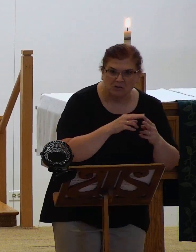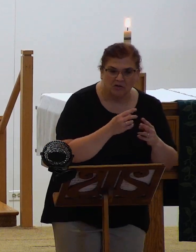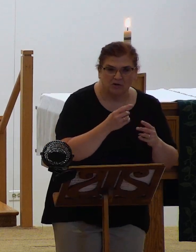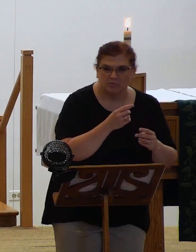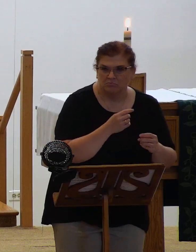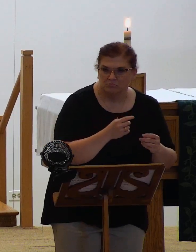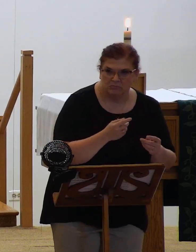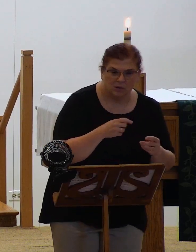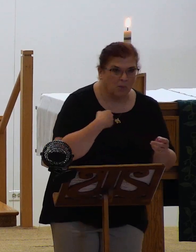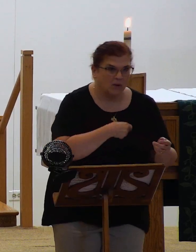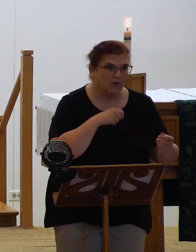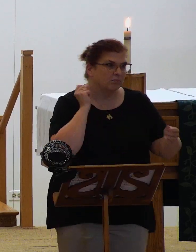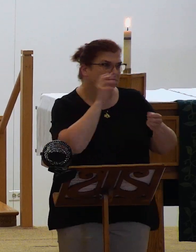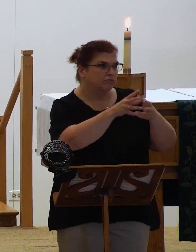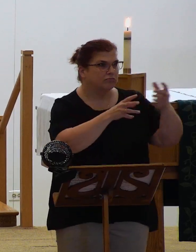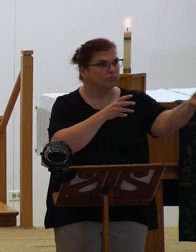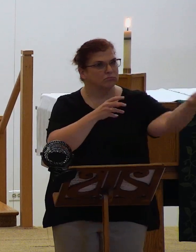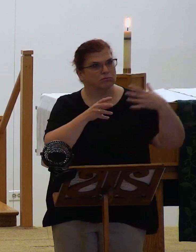for hours.